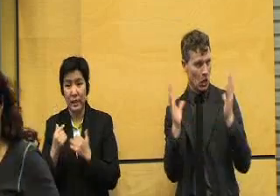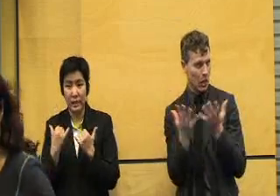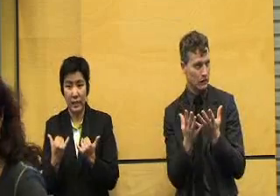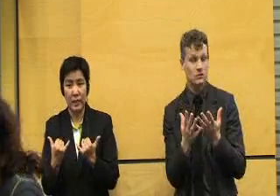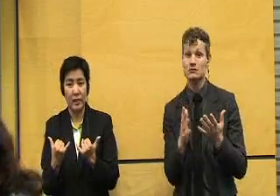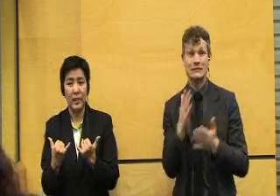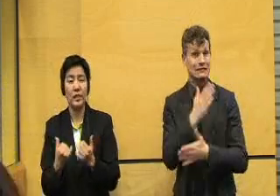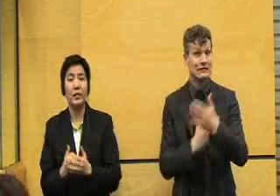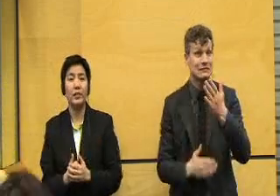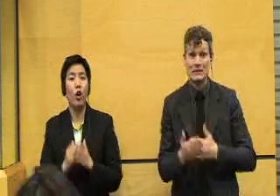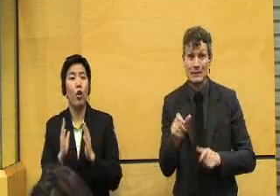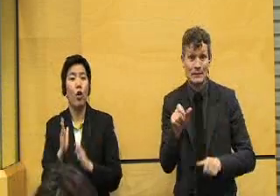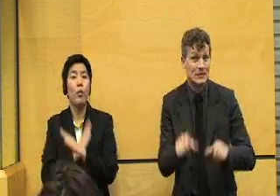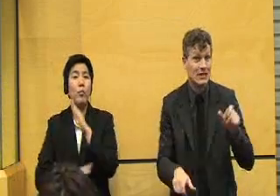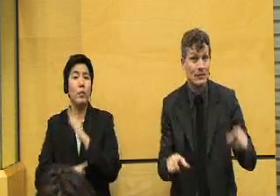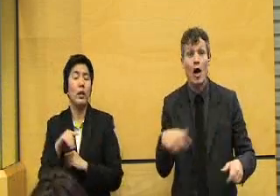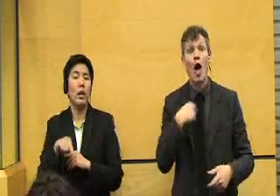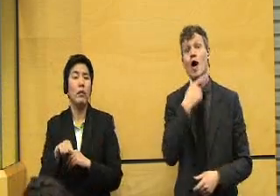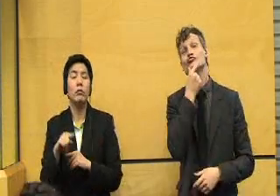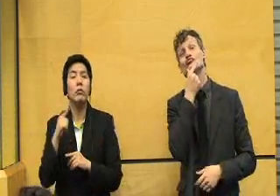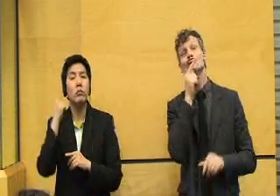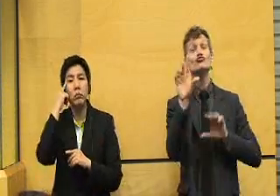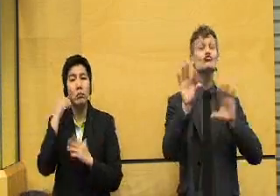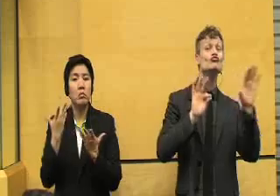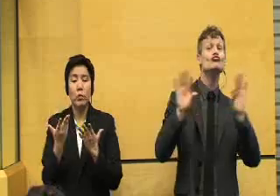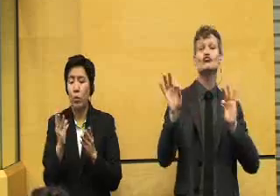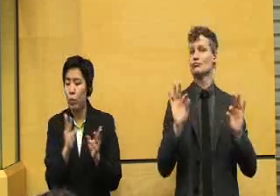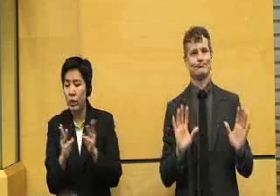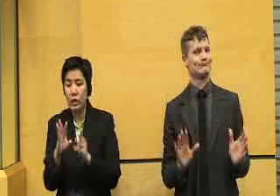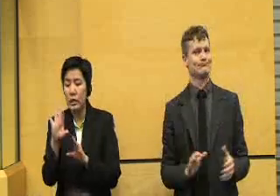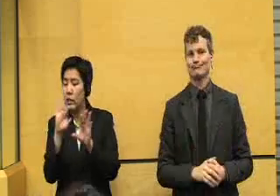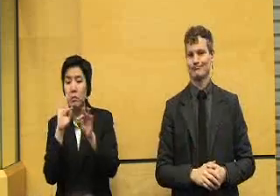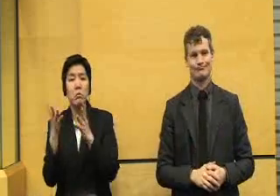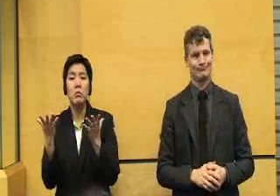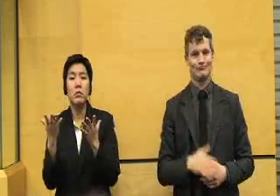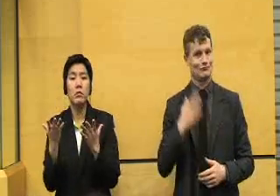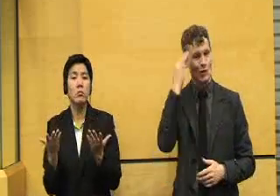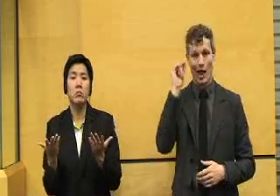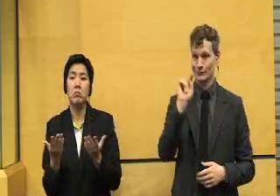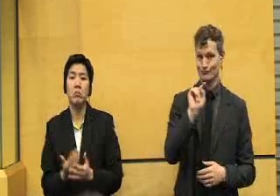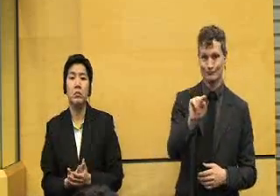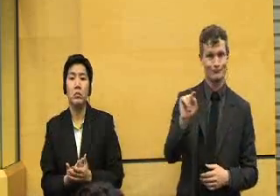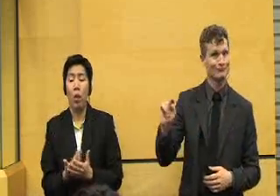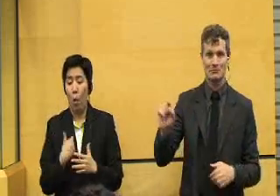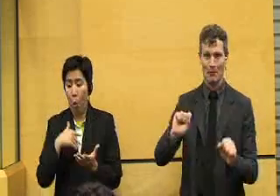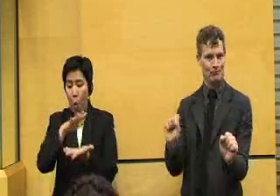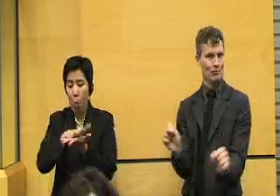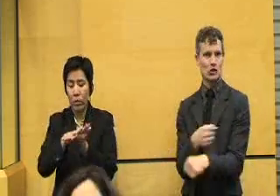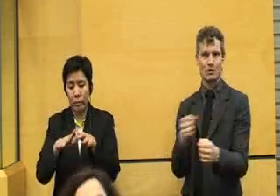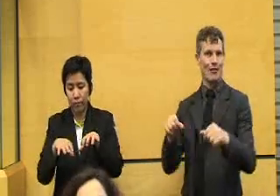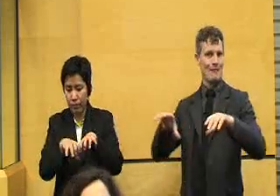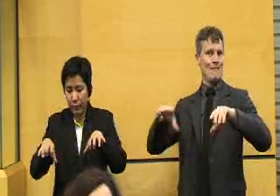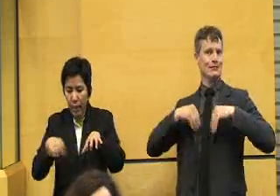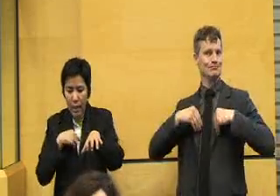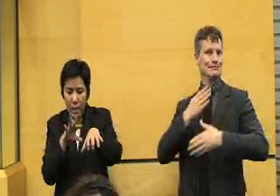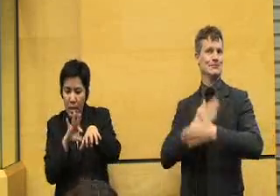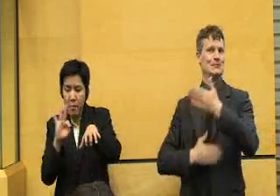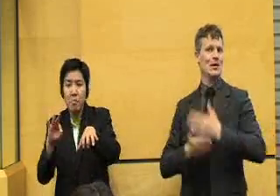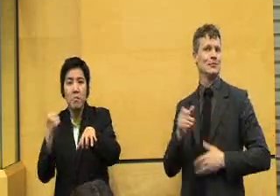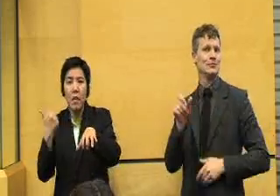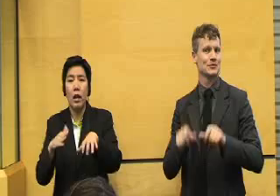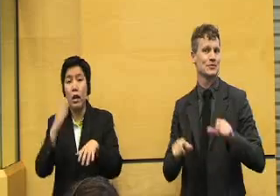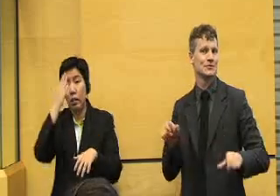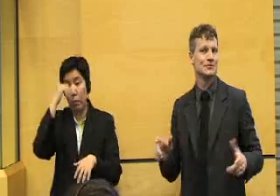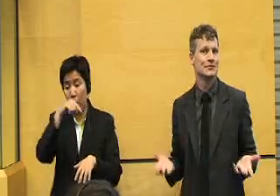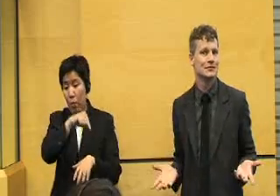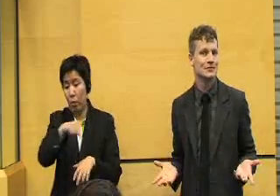of school to go to, because schools are generally not well equipped to provide education to persons with disabilities. And in schools